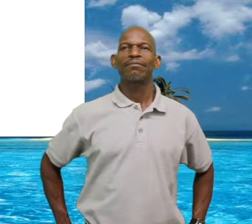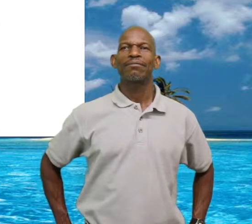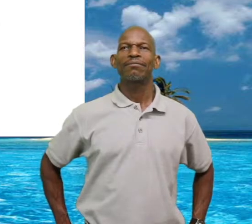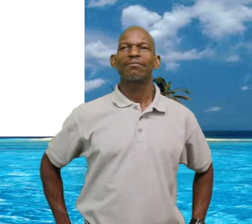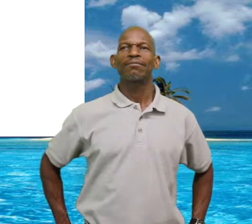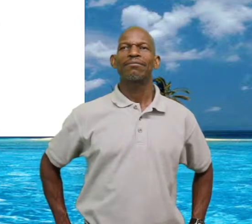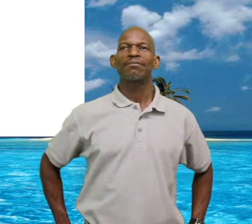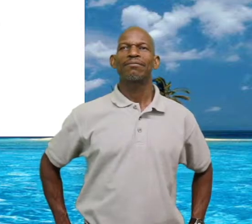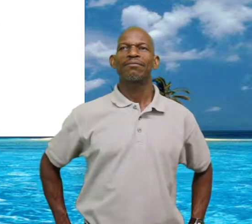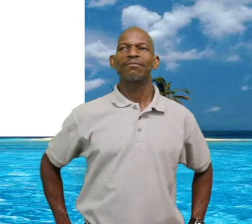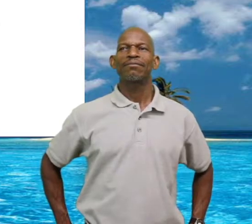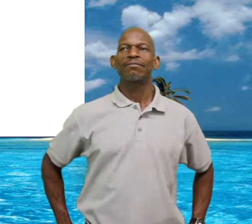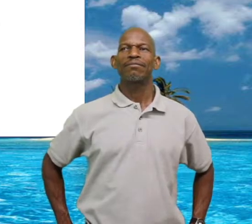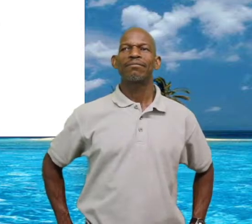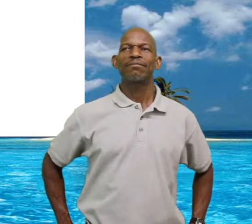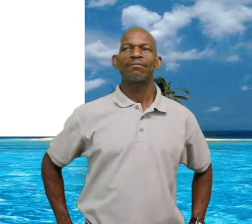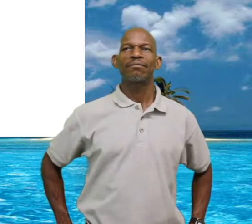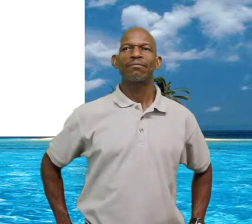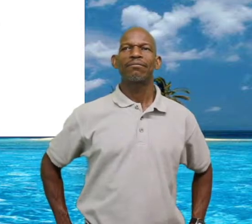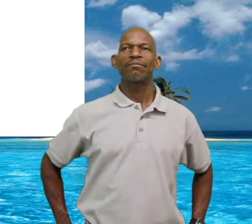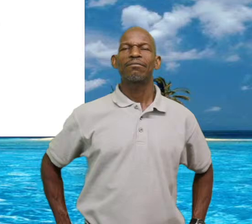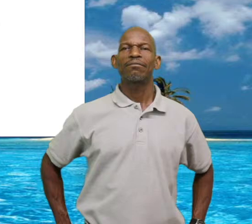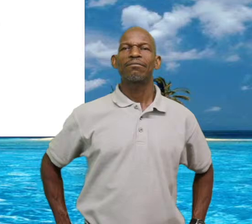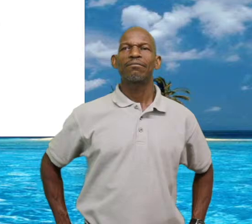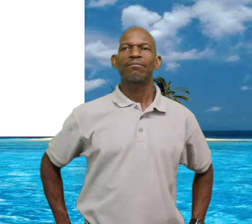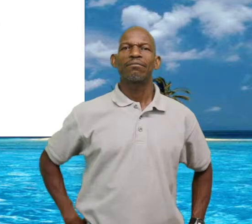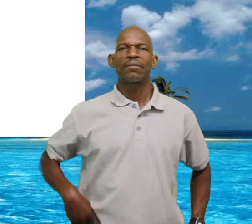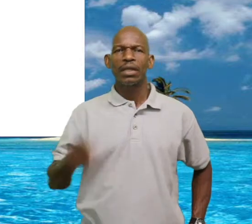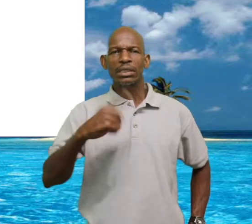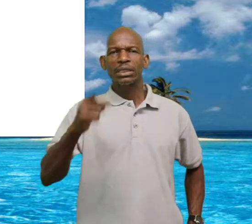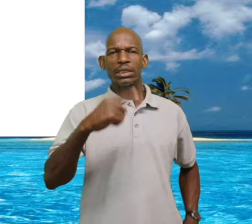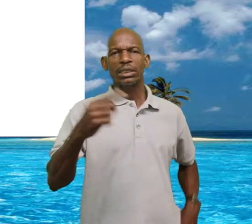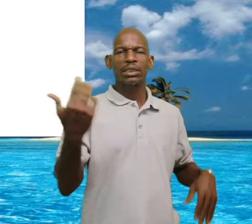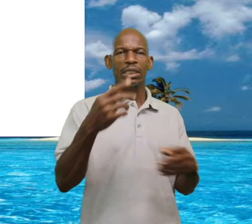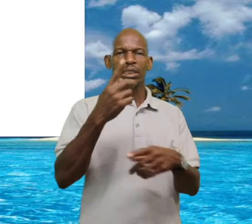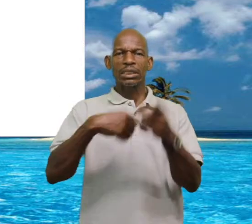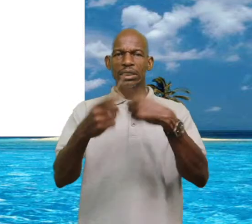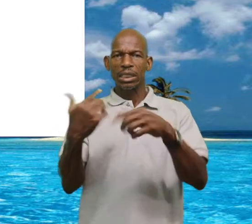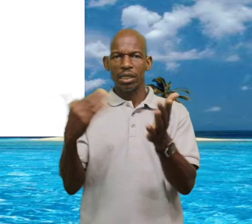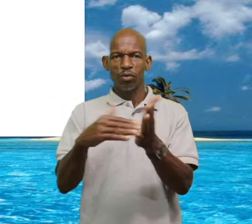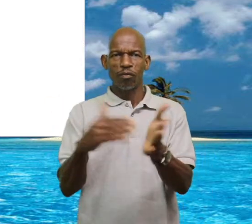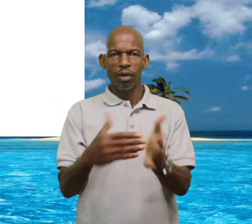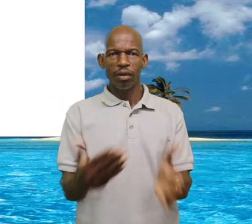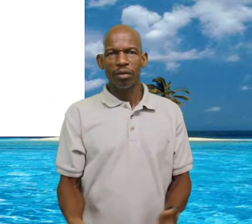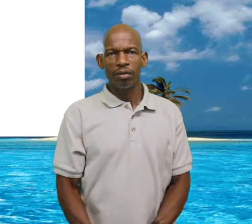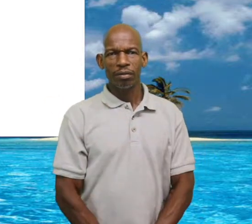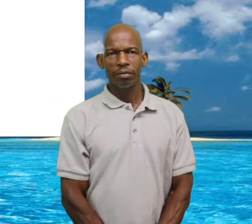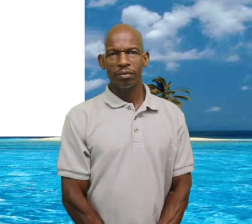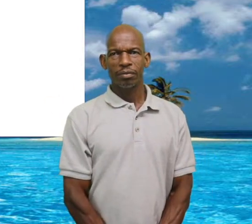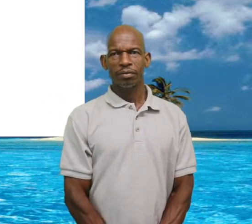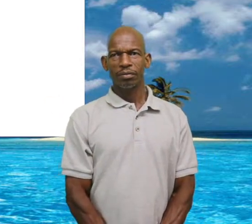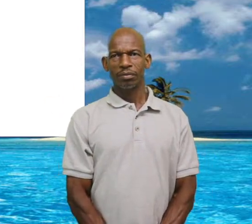I'm seeing. Sign that for me again. What you want to say? You want to give me another